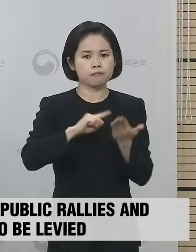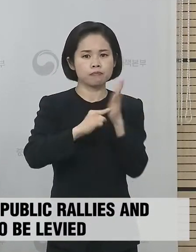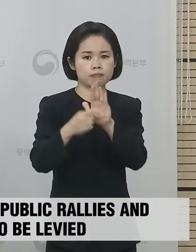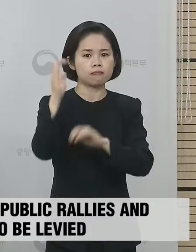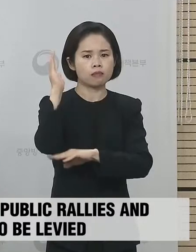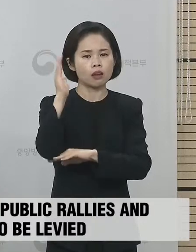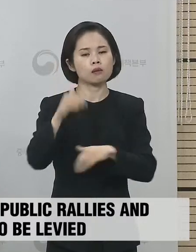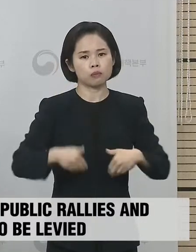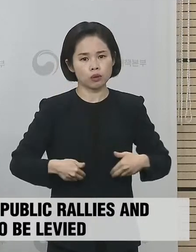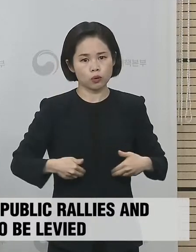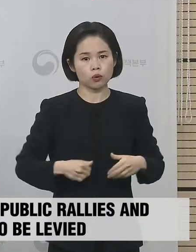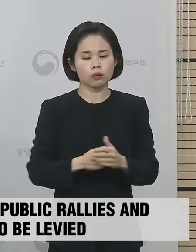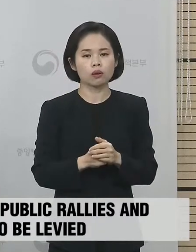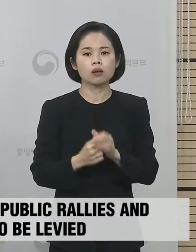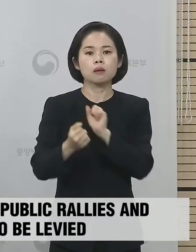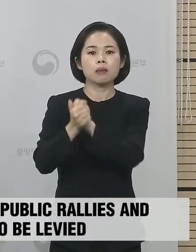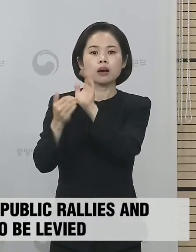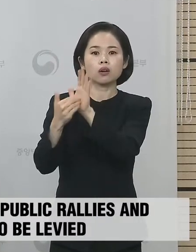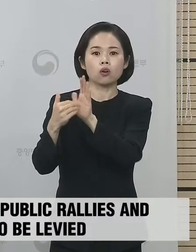uniform policy